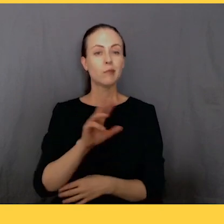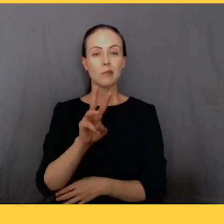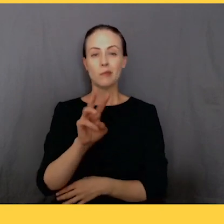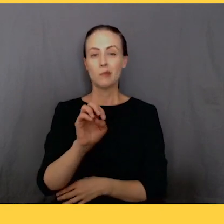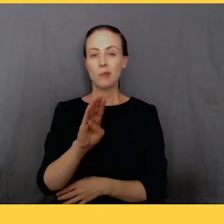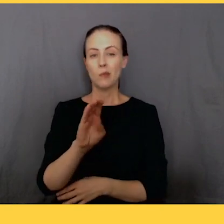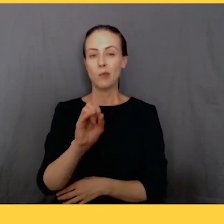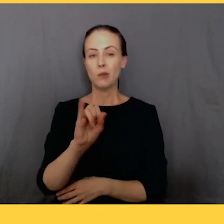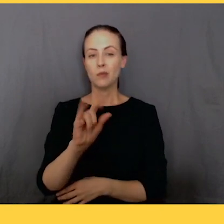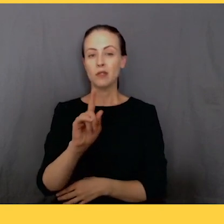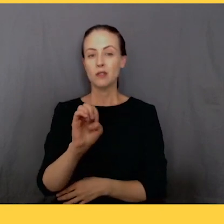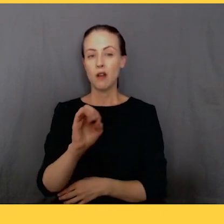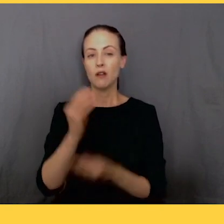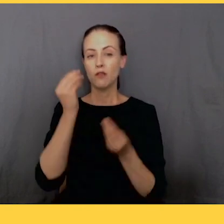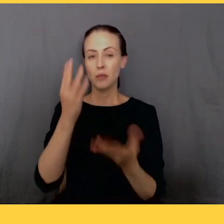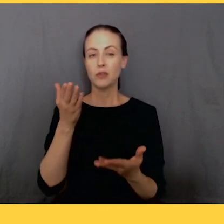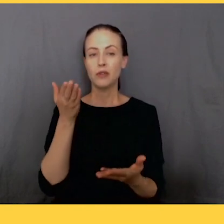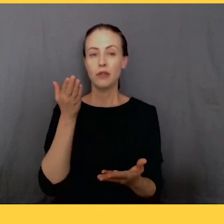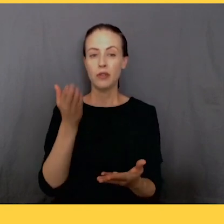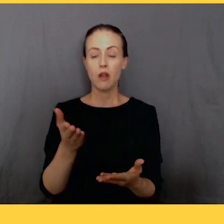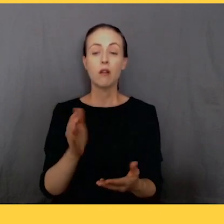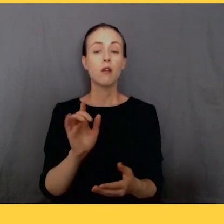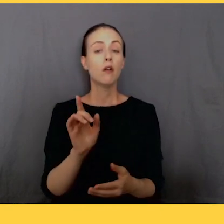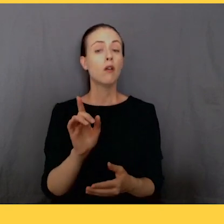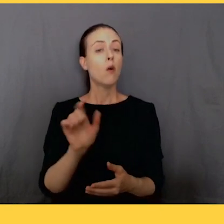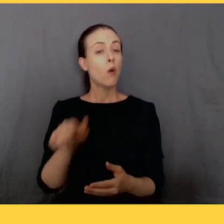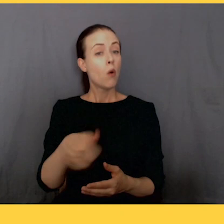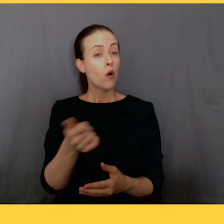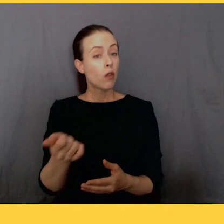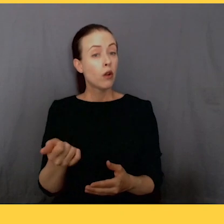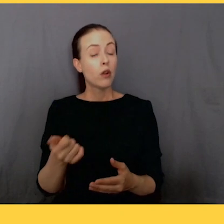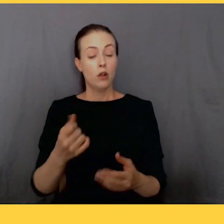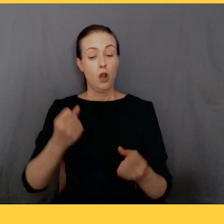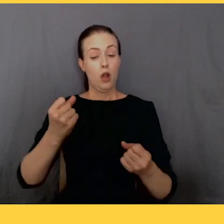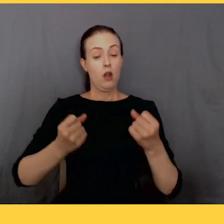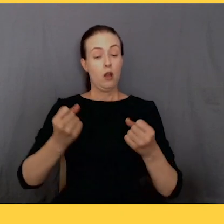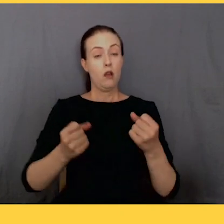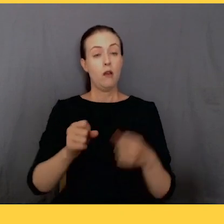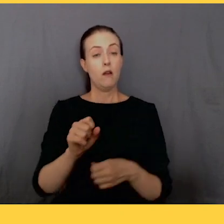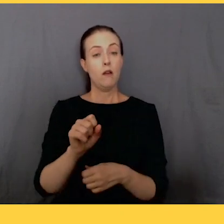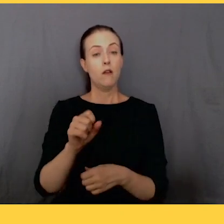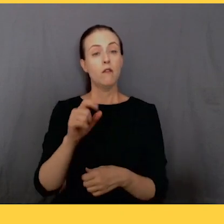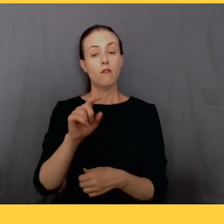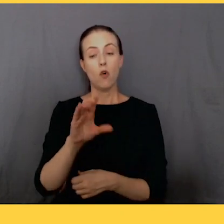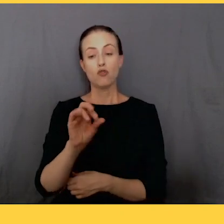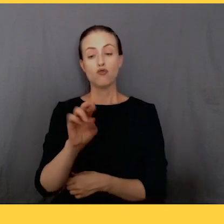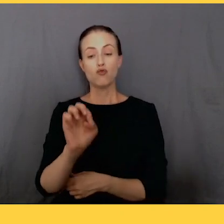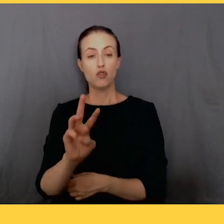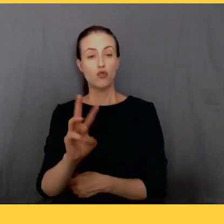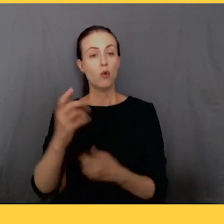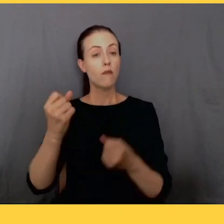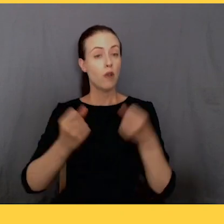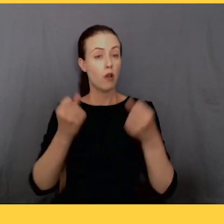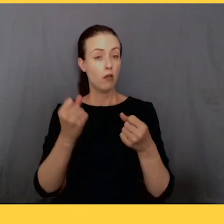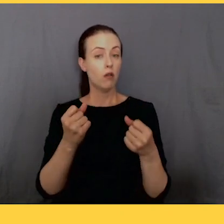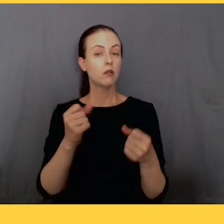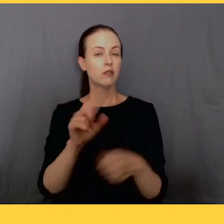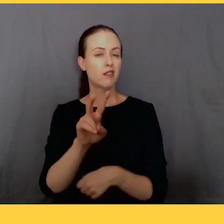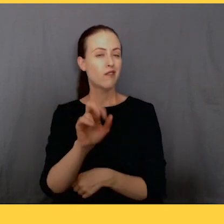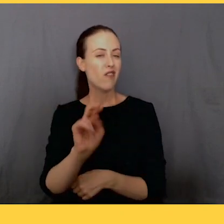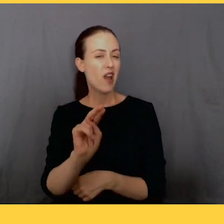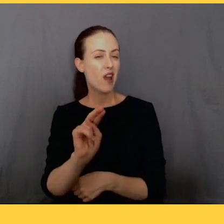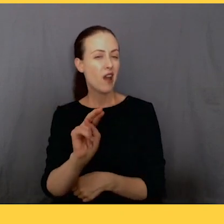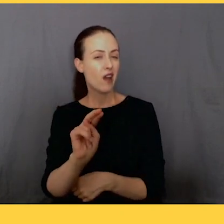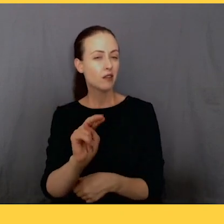parked our community crew vehicles out there to help customers? So a lot of things we did in the last 6